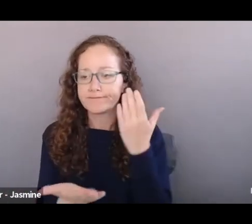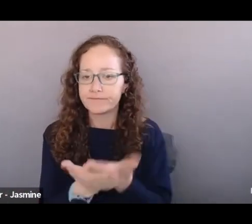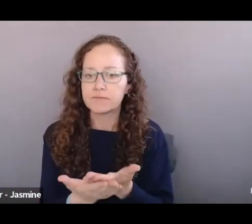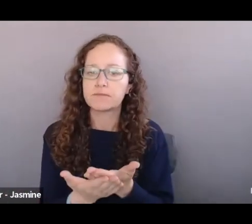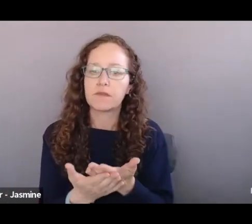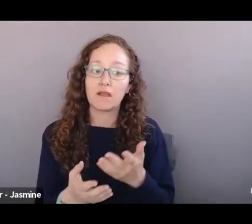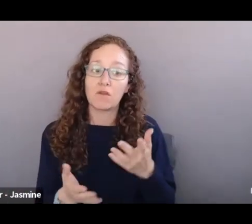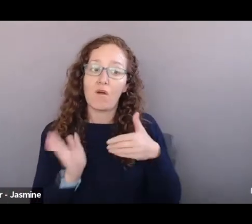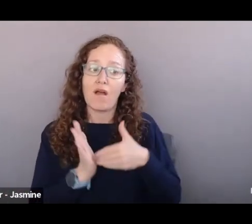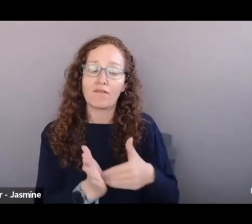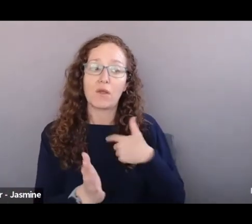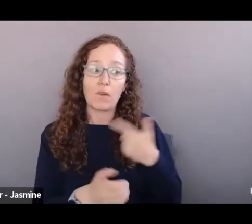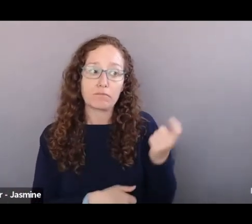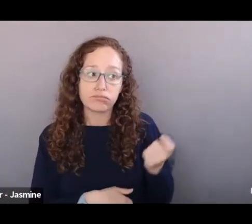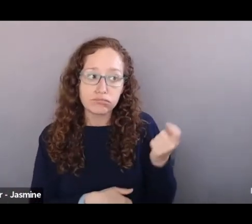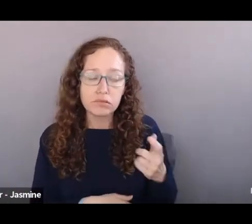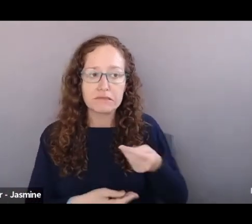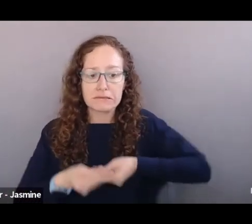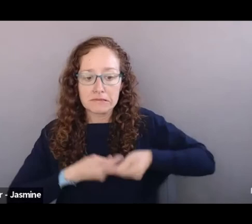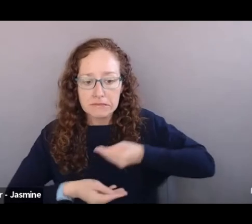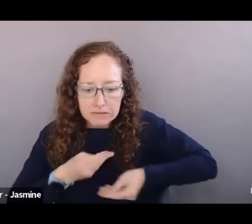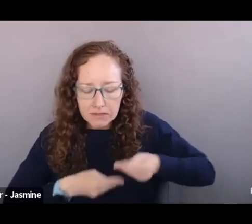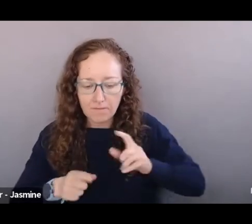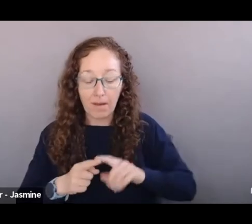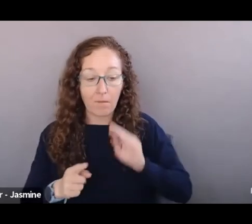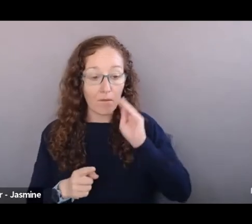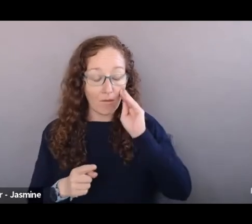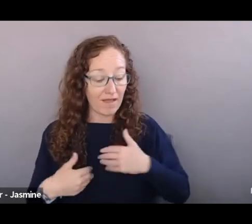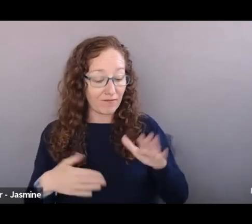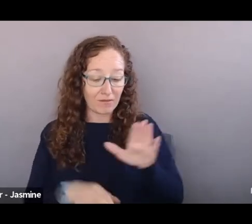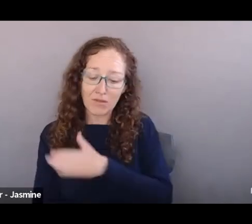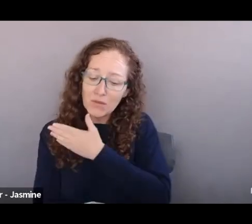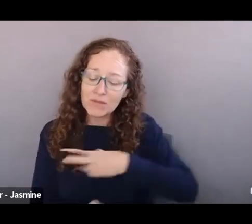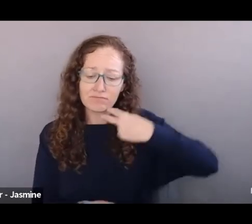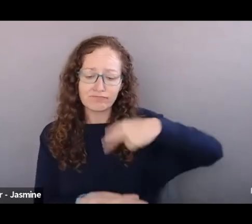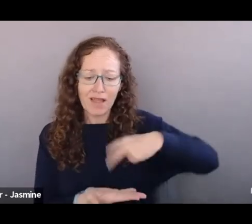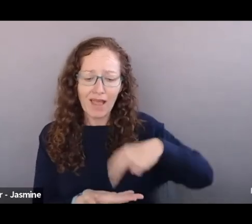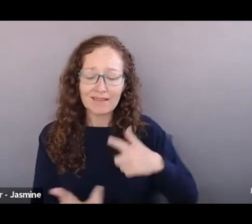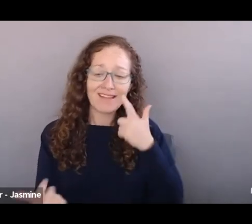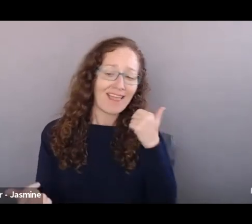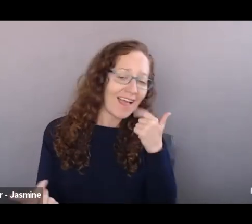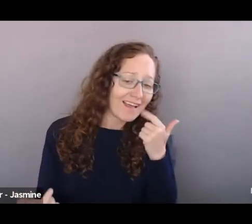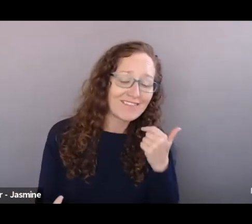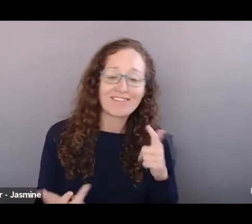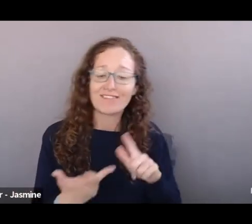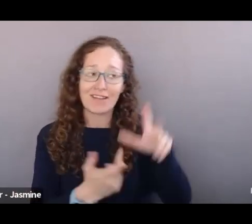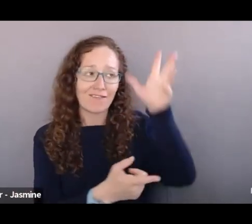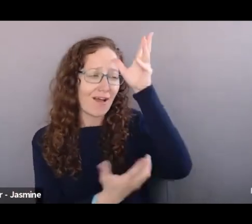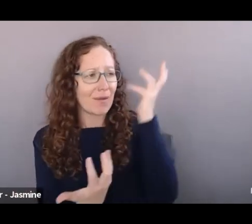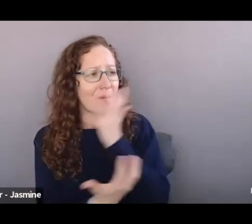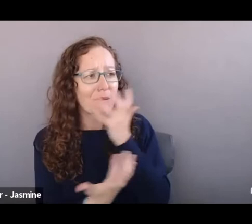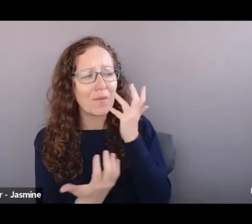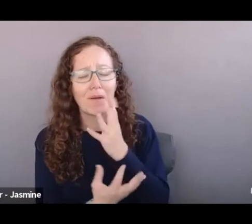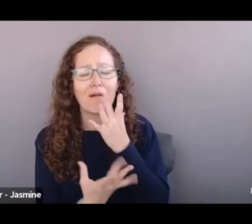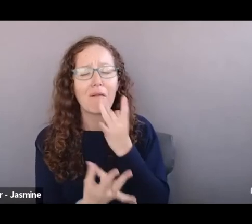in our home. There was dancing, there was laughter, and there was my father's amazing curry chicken and